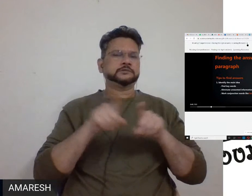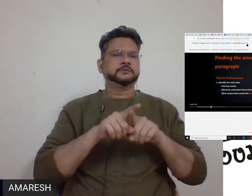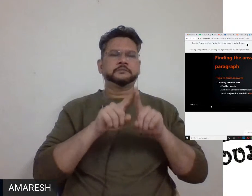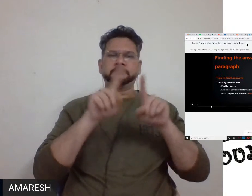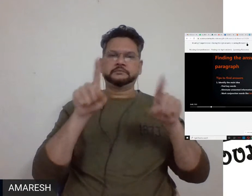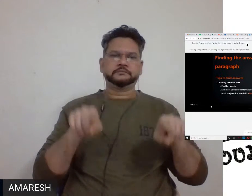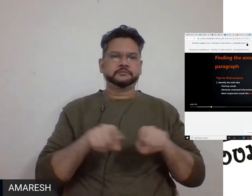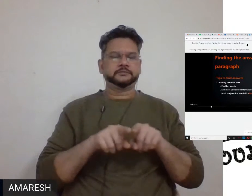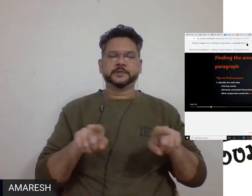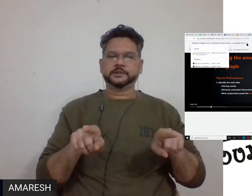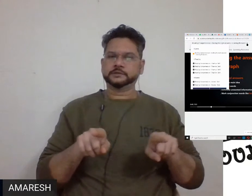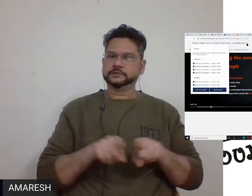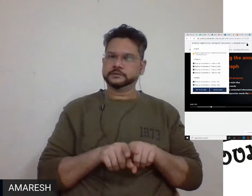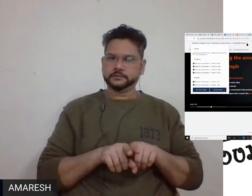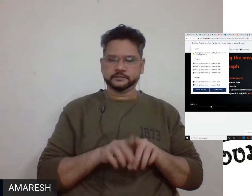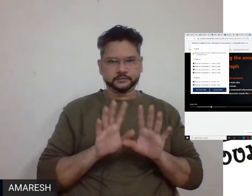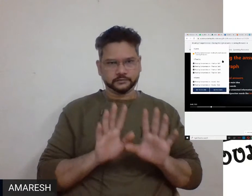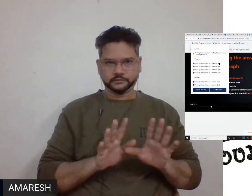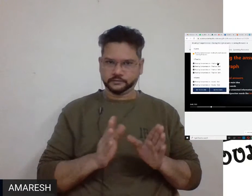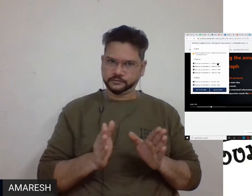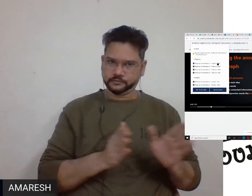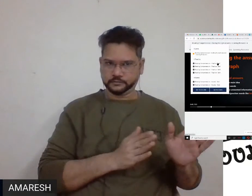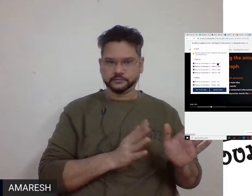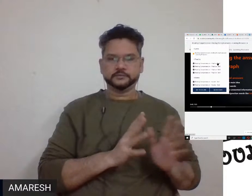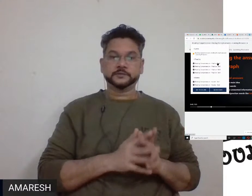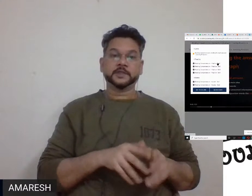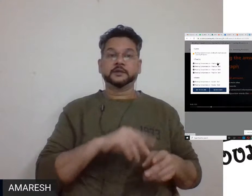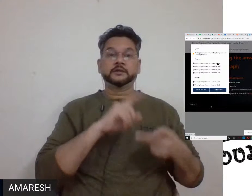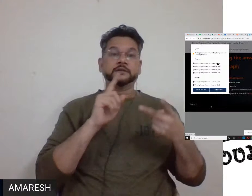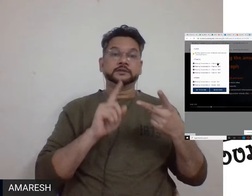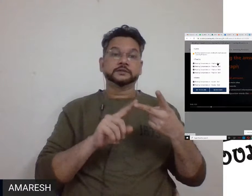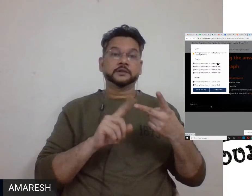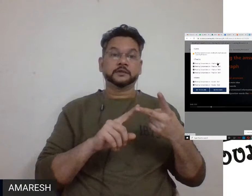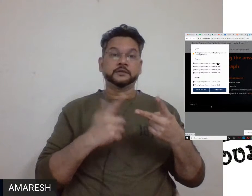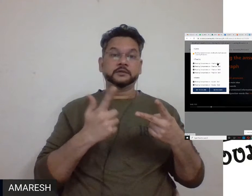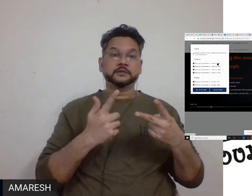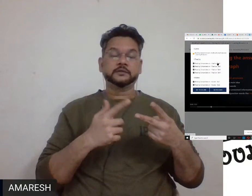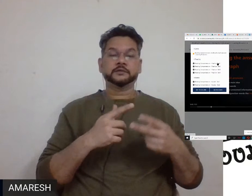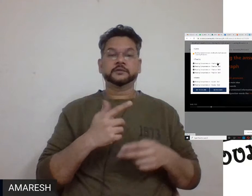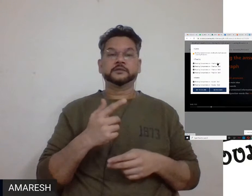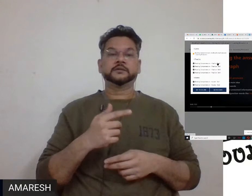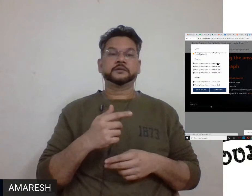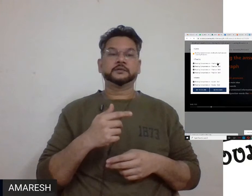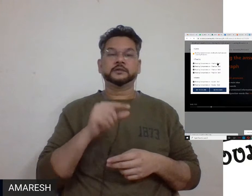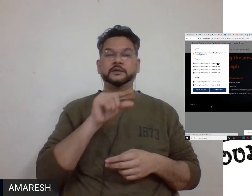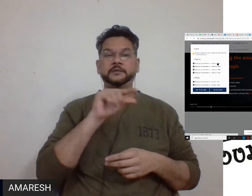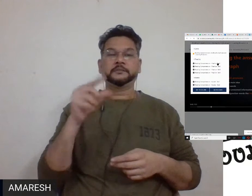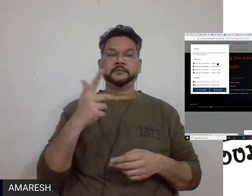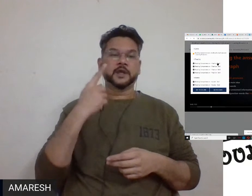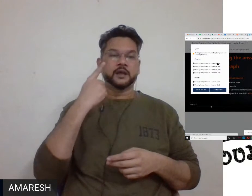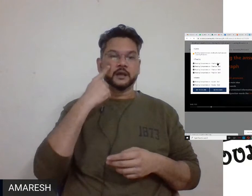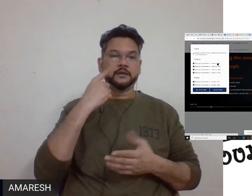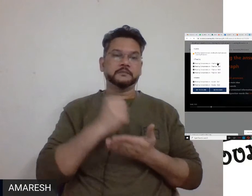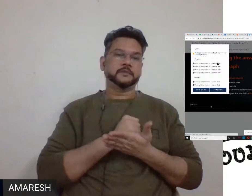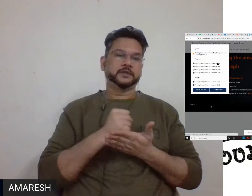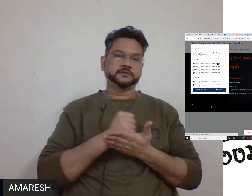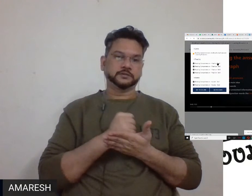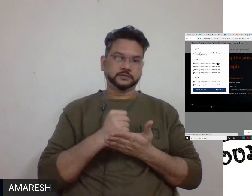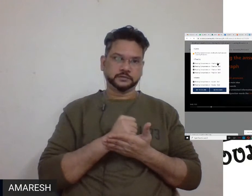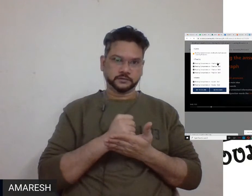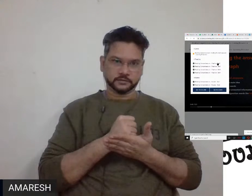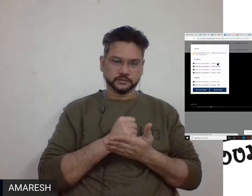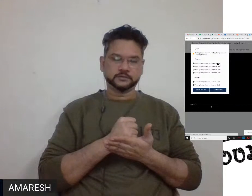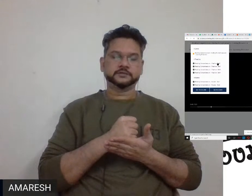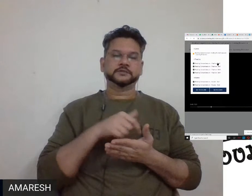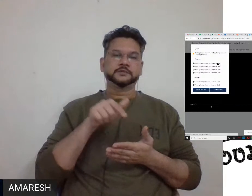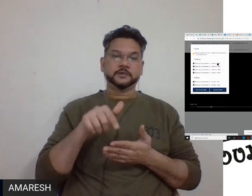right? So that is the iLearn piece. The second one, we go to what we call as iPractice. Now the